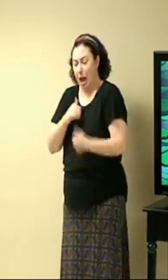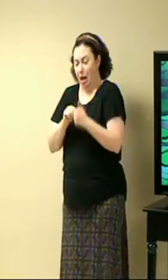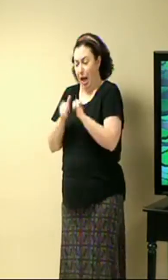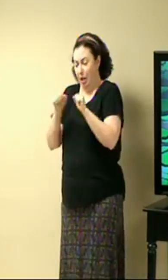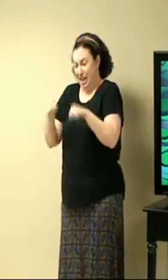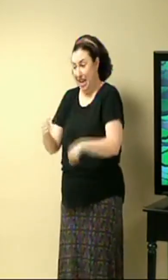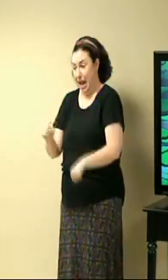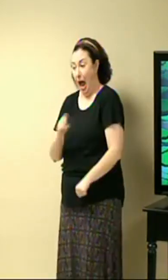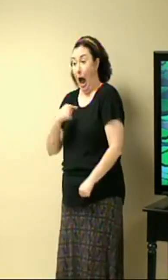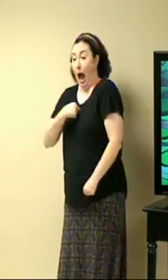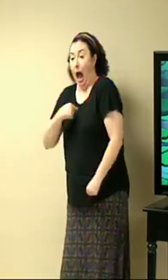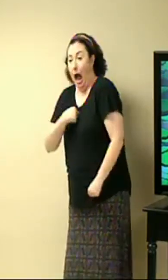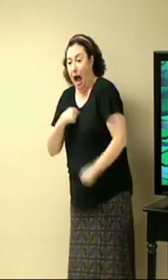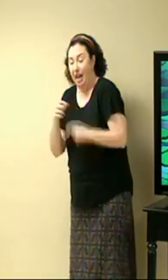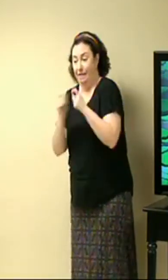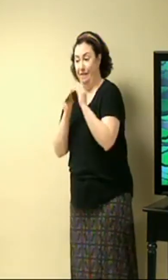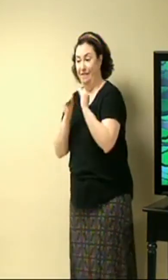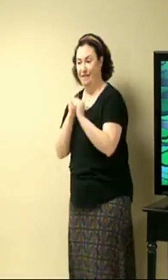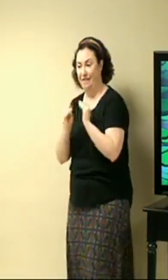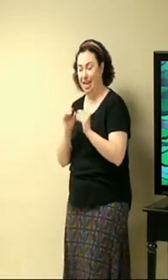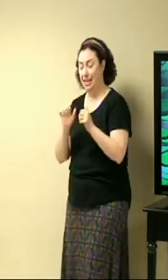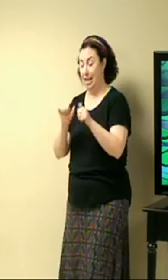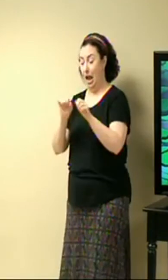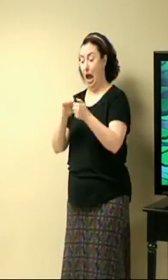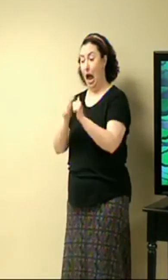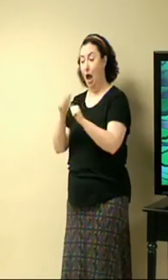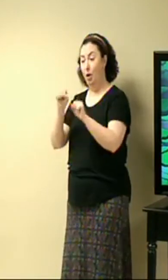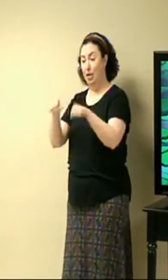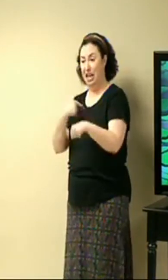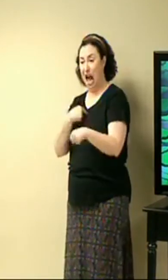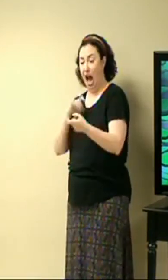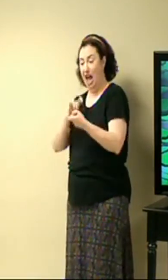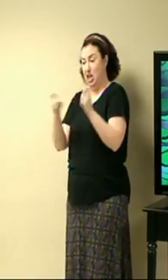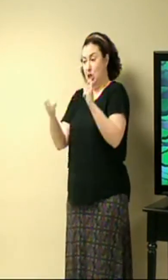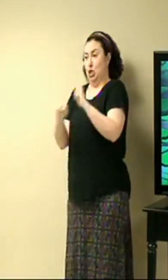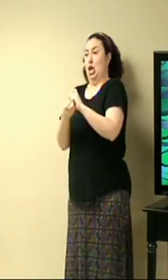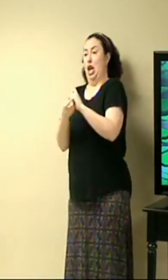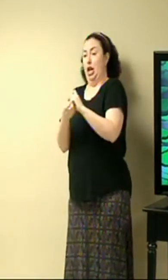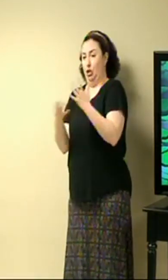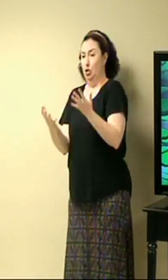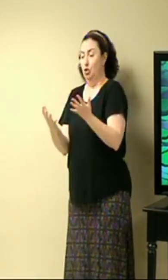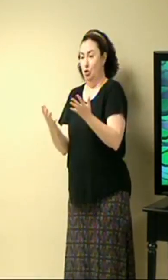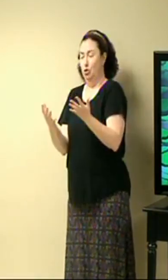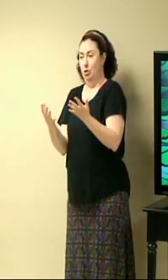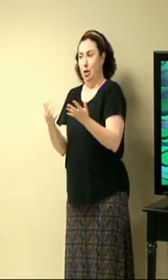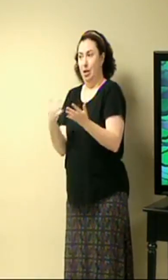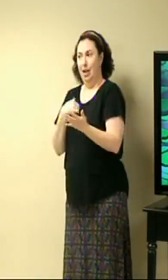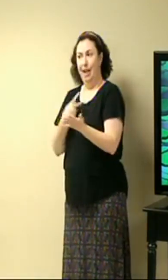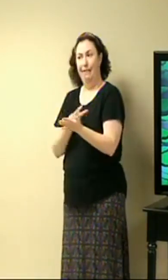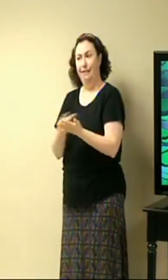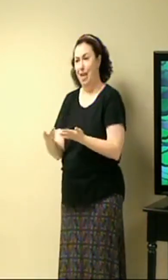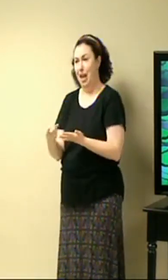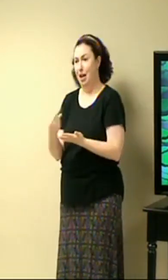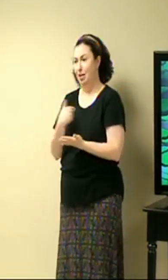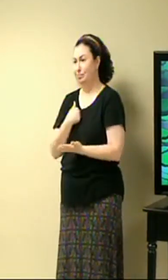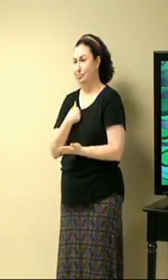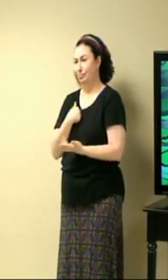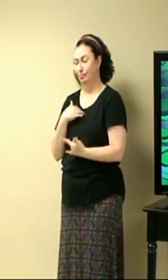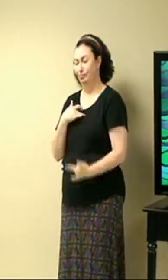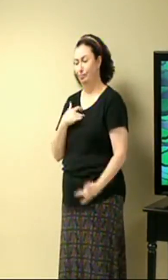this? How can I change this? And then I fail and I beat myself up. My faith is not in Jesus practically.